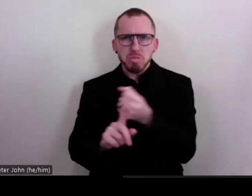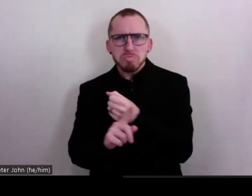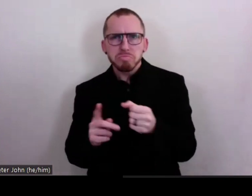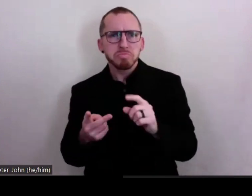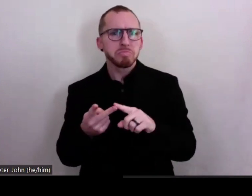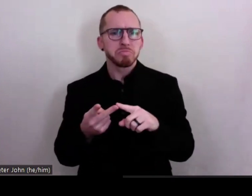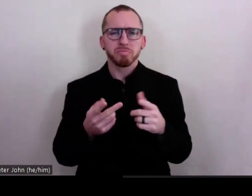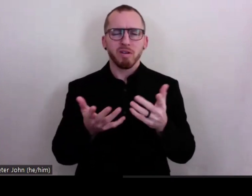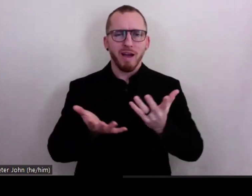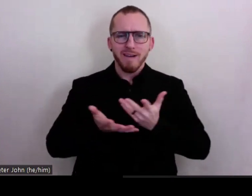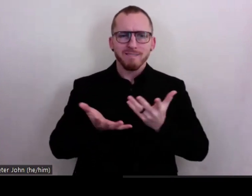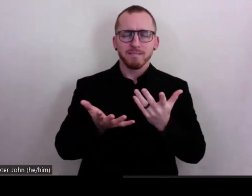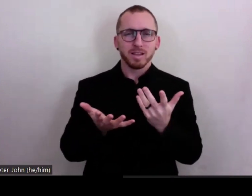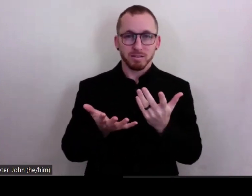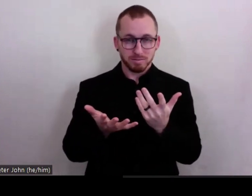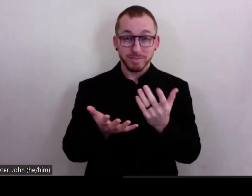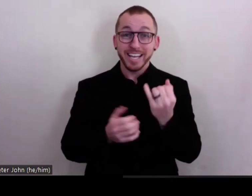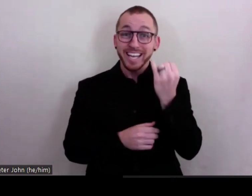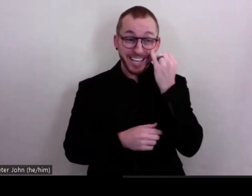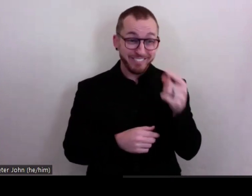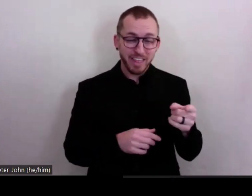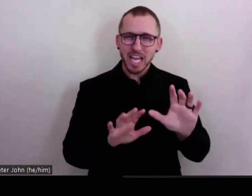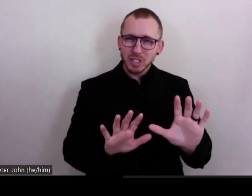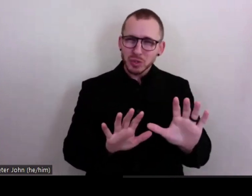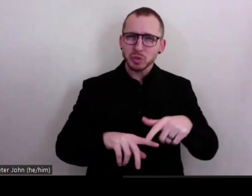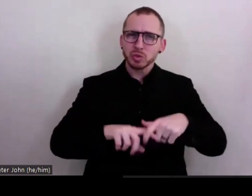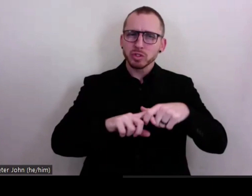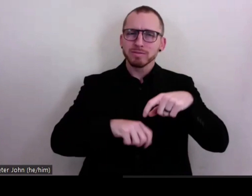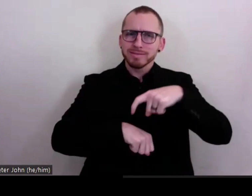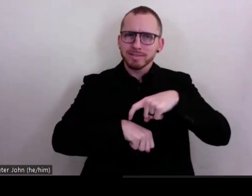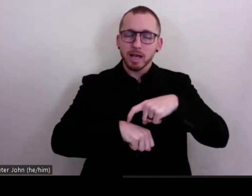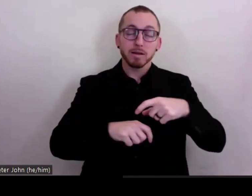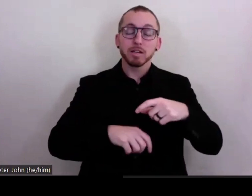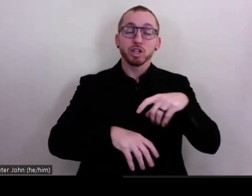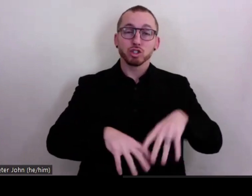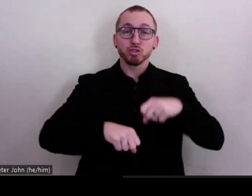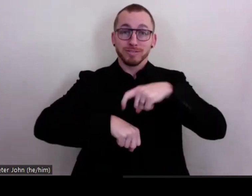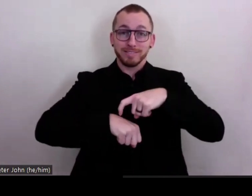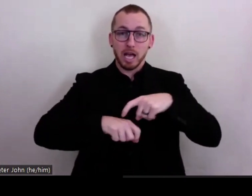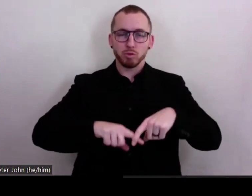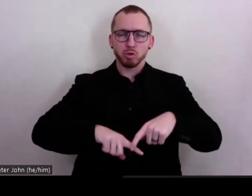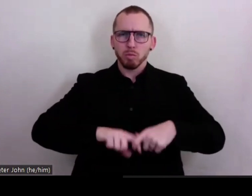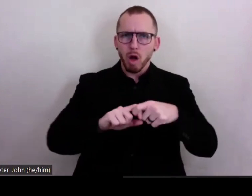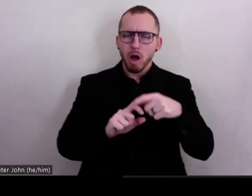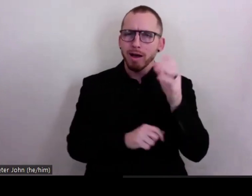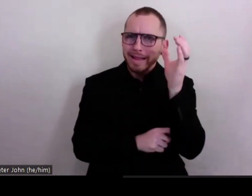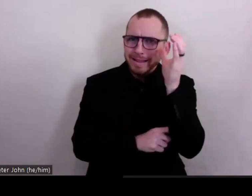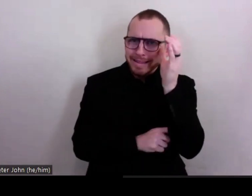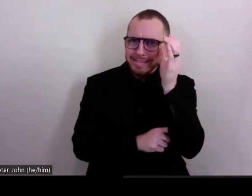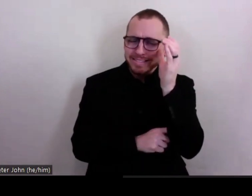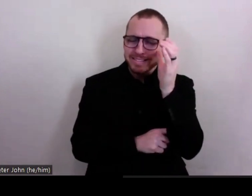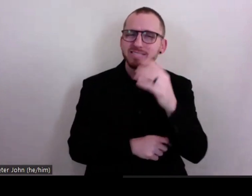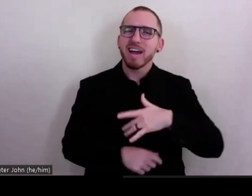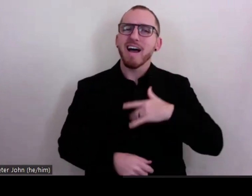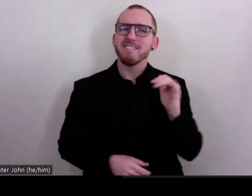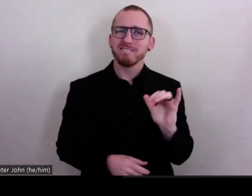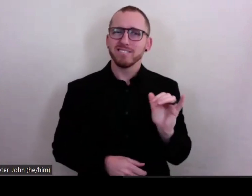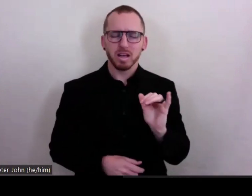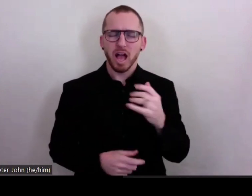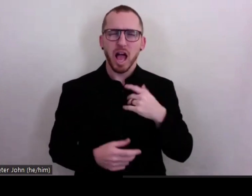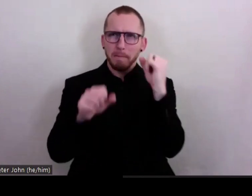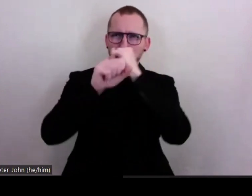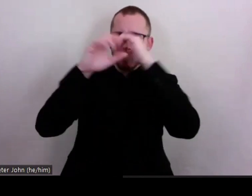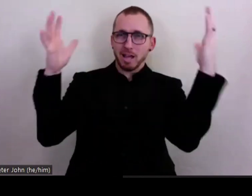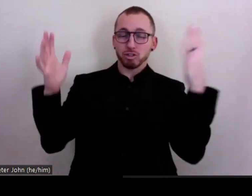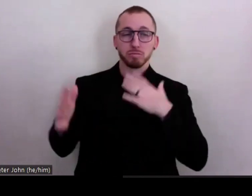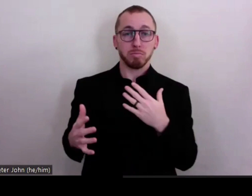to listen, I can only imagine how different my mental health journey would have been. But I bet